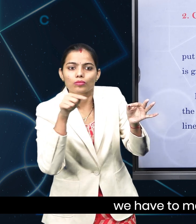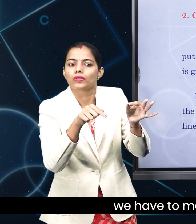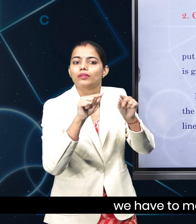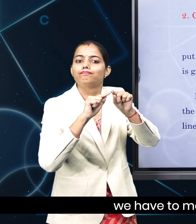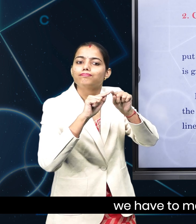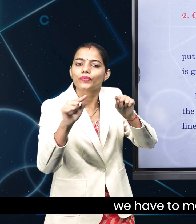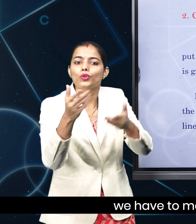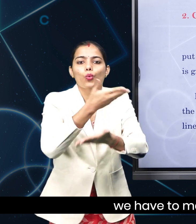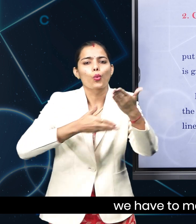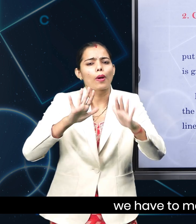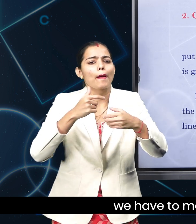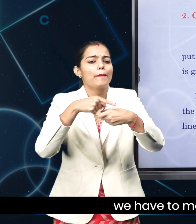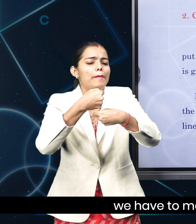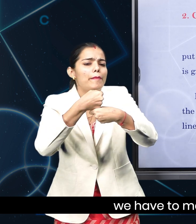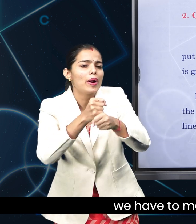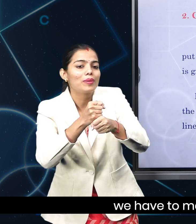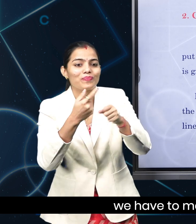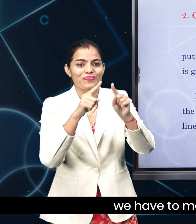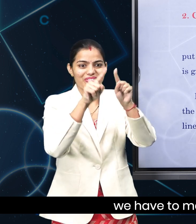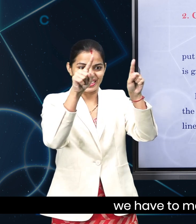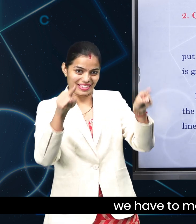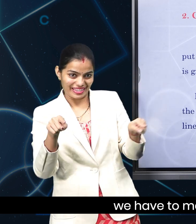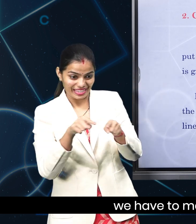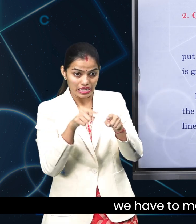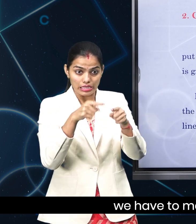have to make a separate line segment.